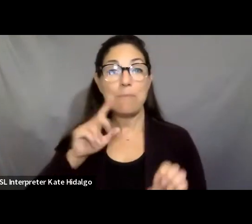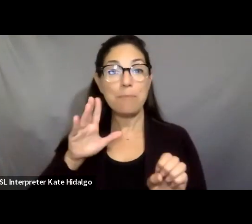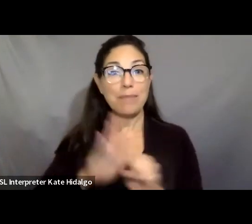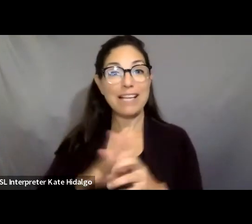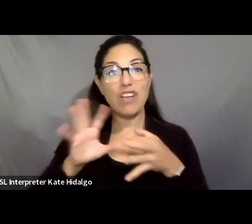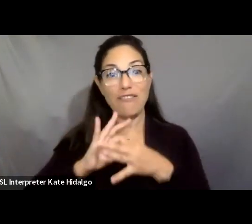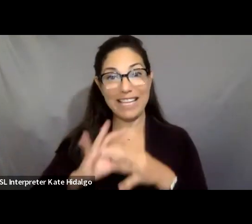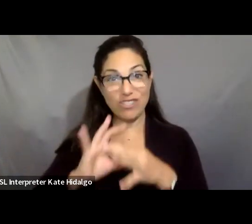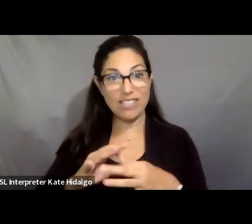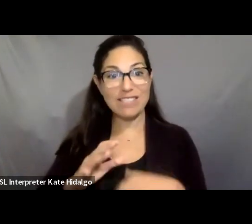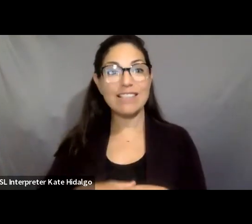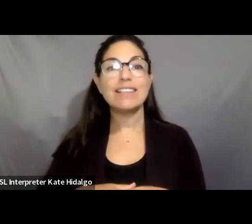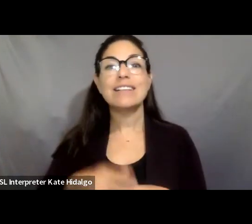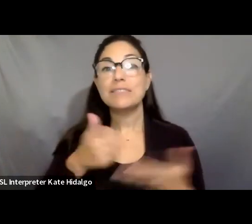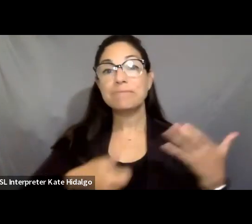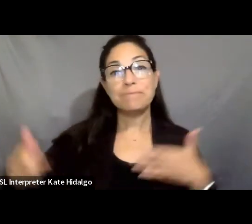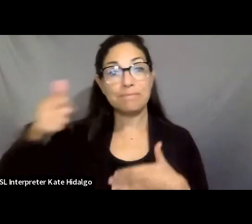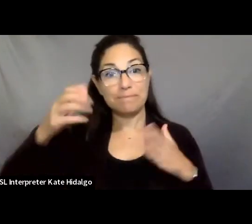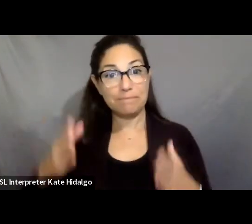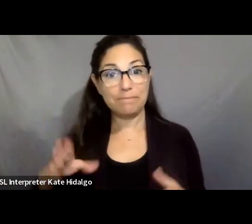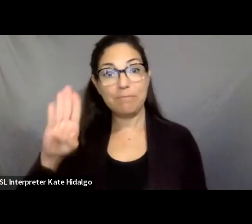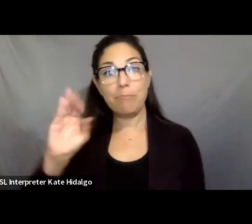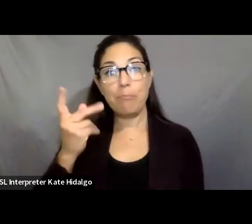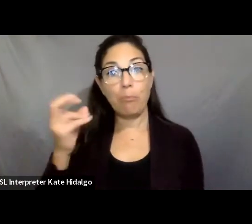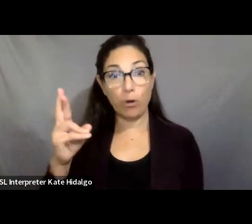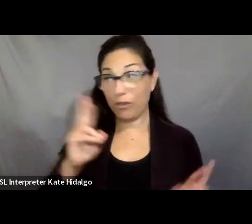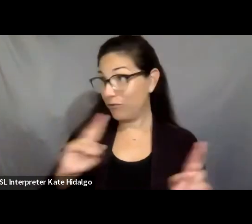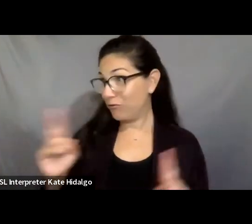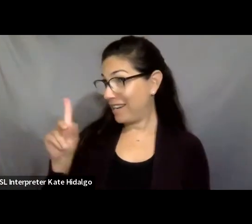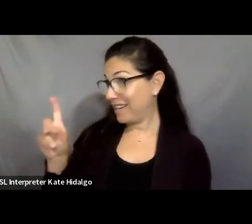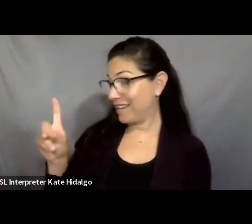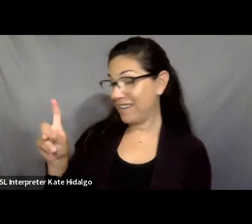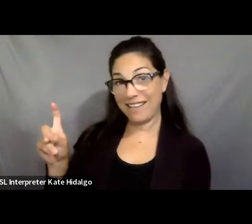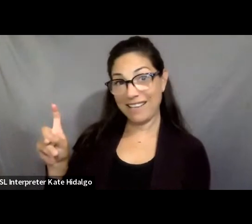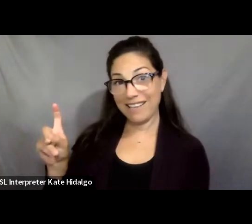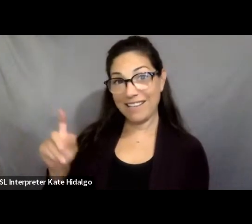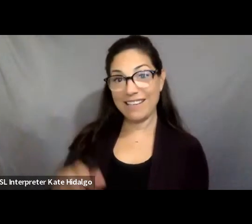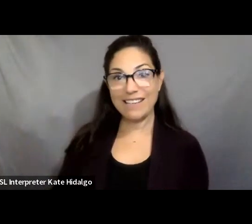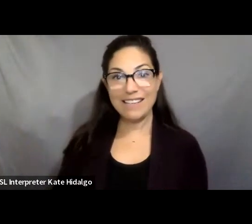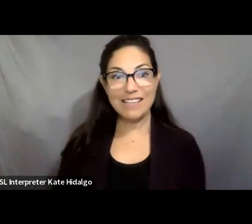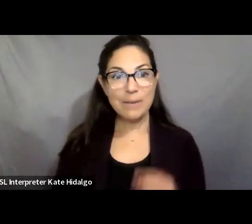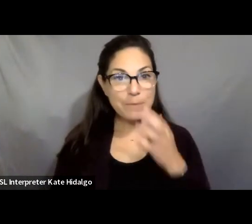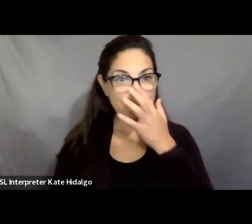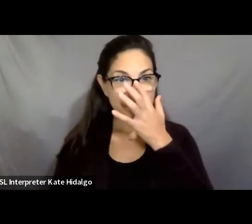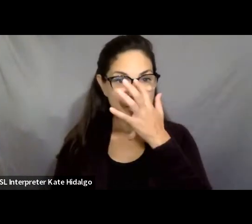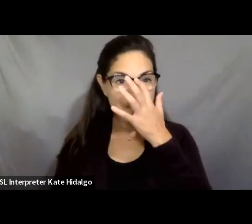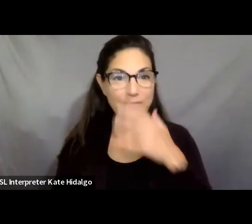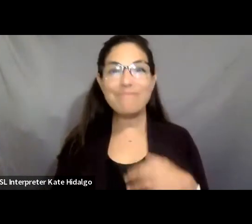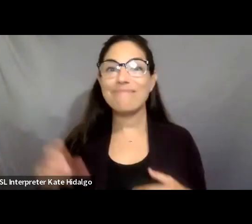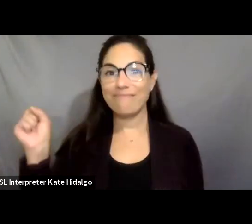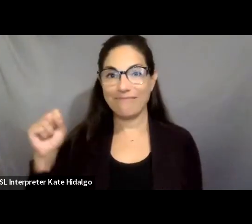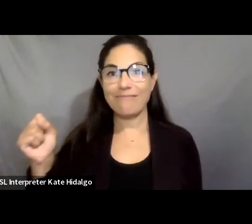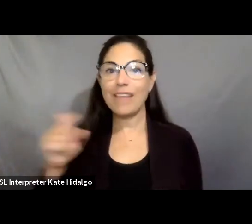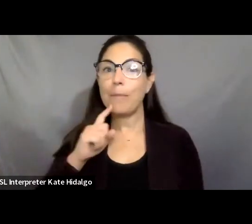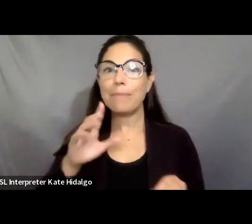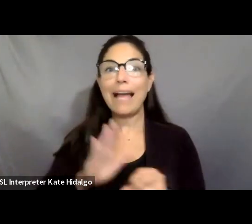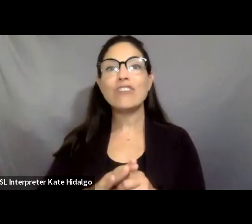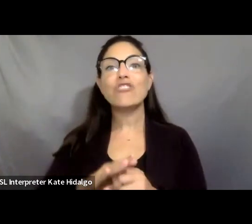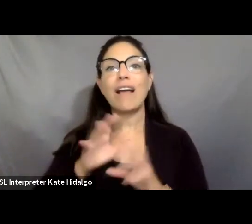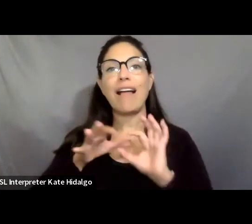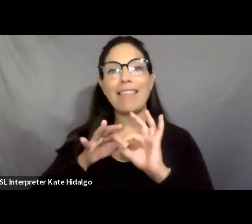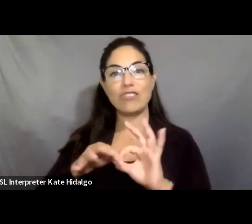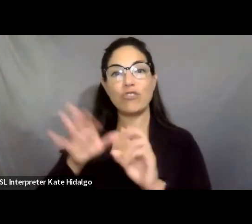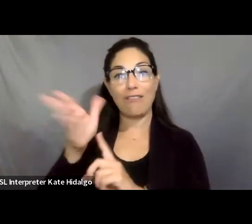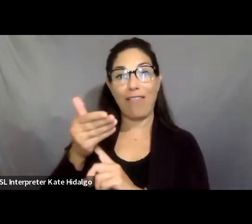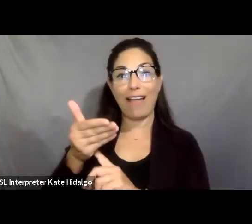Allegiance. Superintendent Booker, you up for it? Pledge of allegiance to the flag of the United